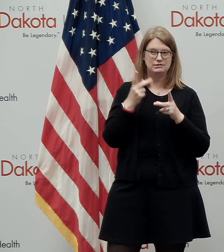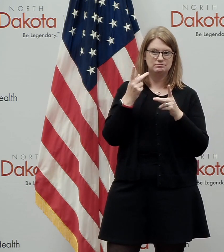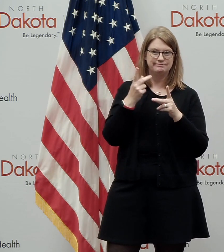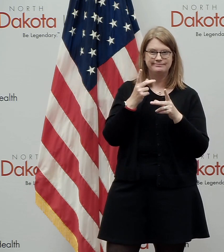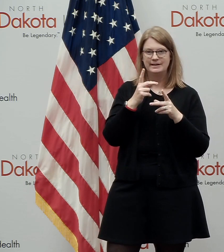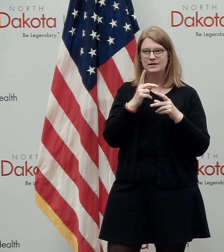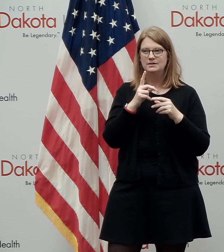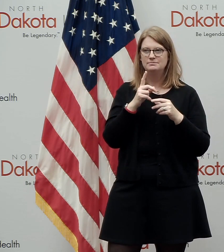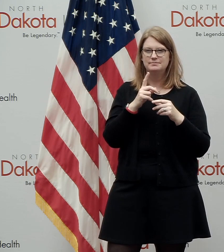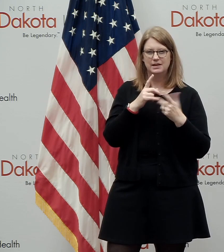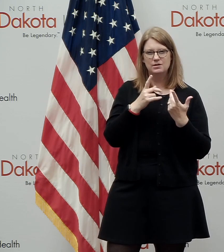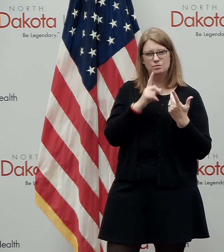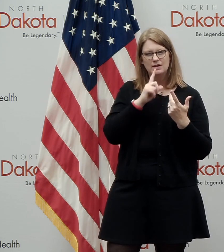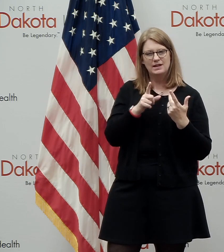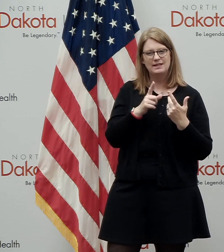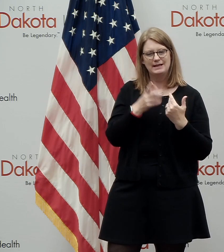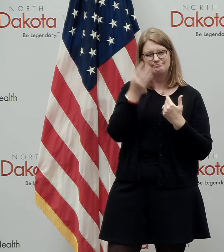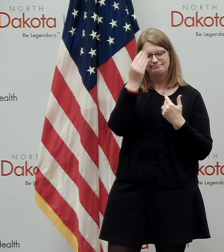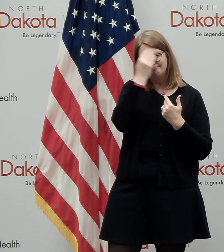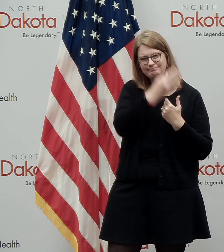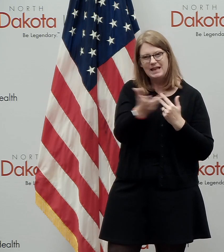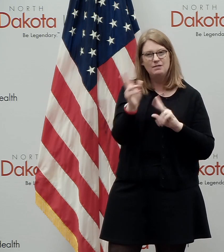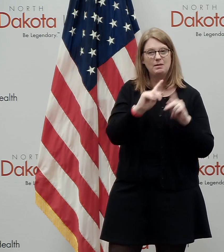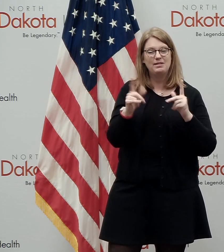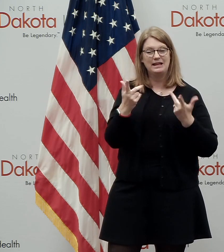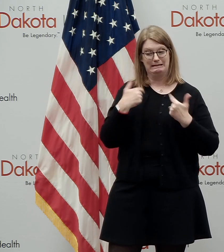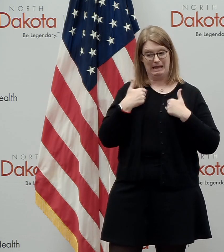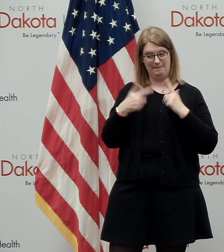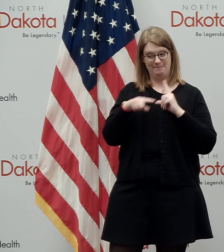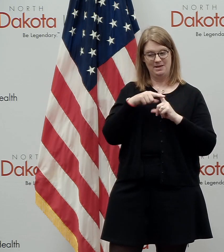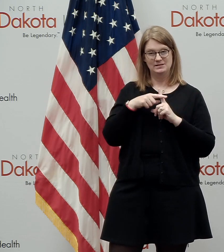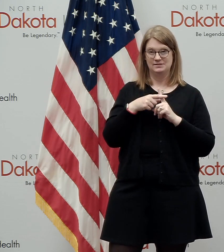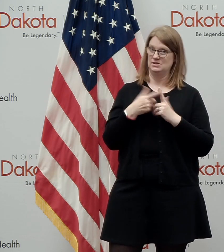be, again, saving a life down the line of someone you don't even know.